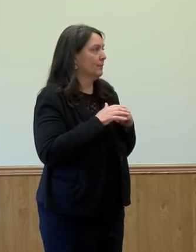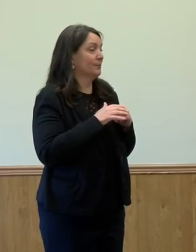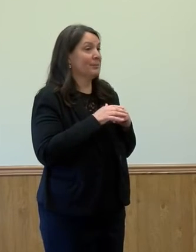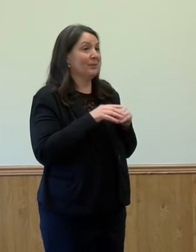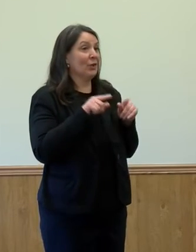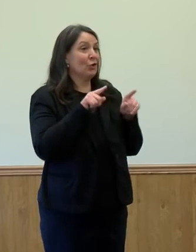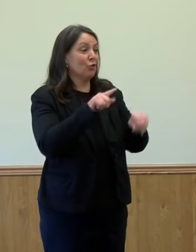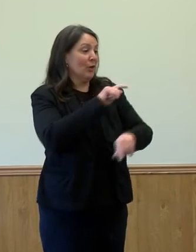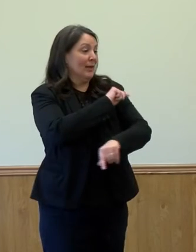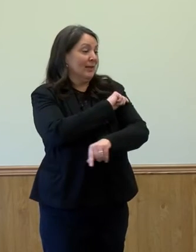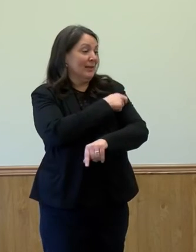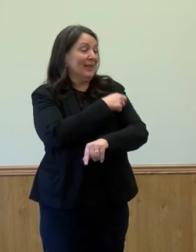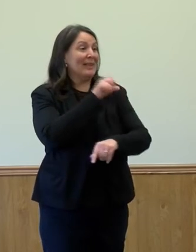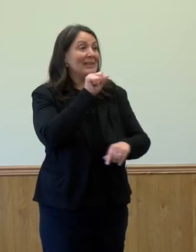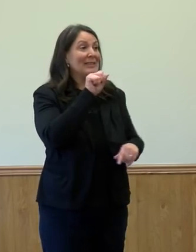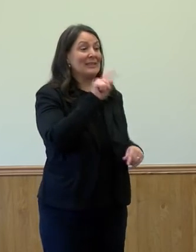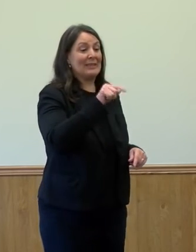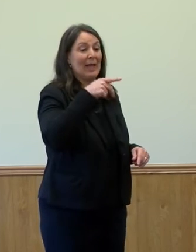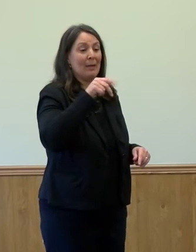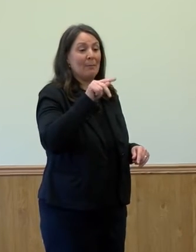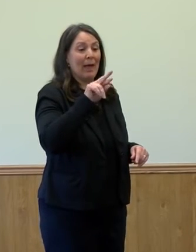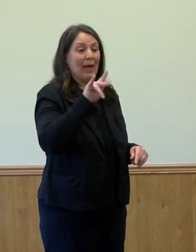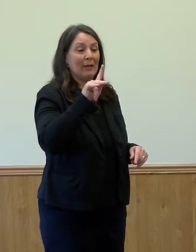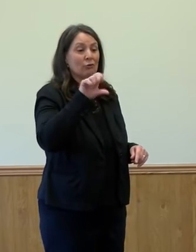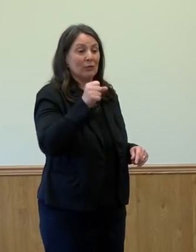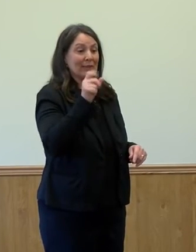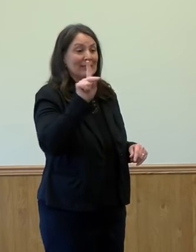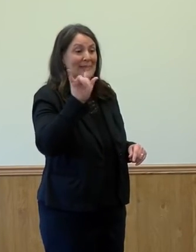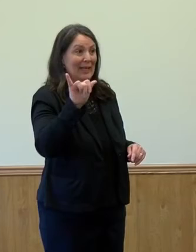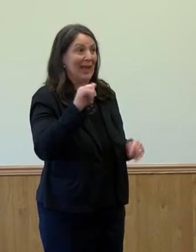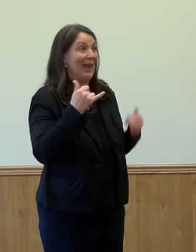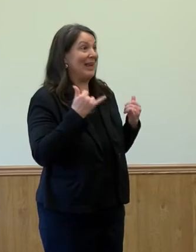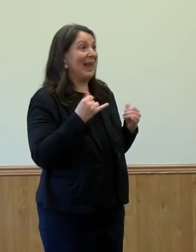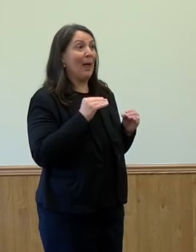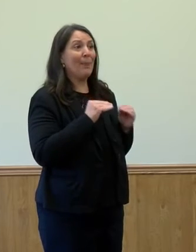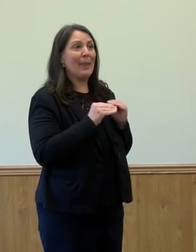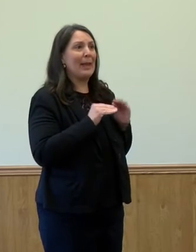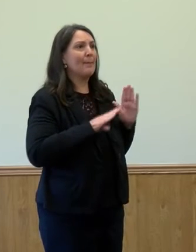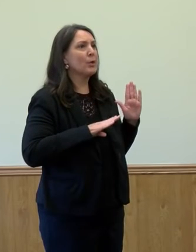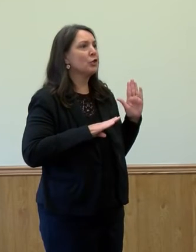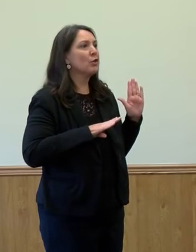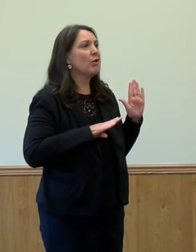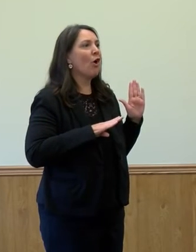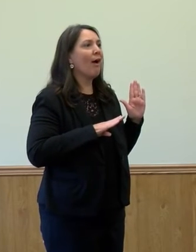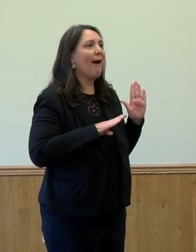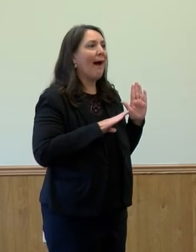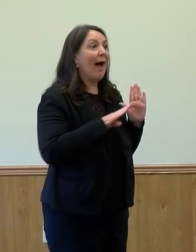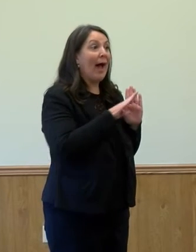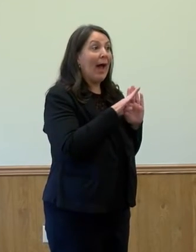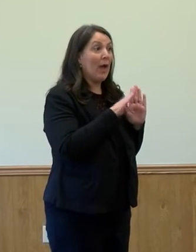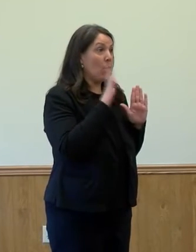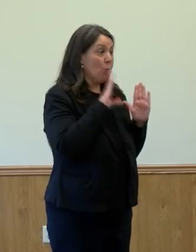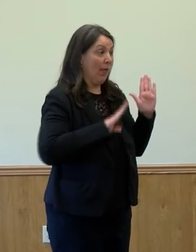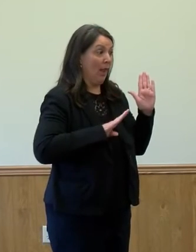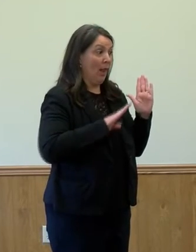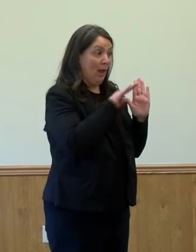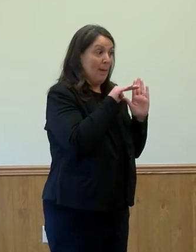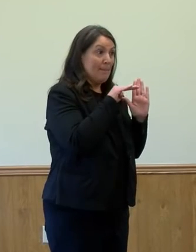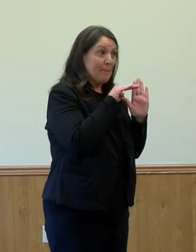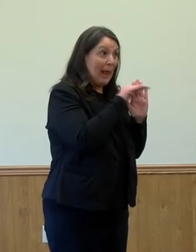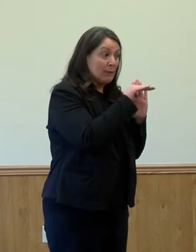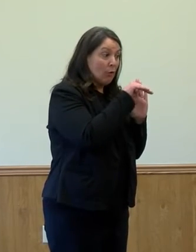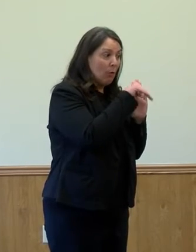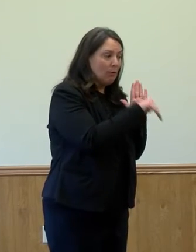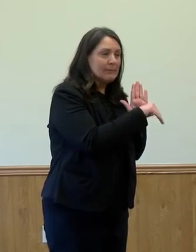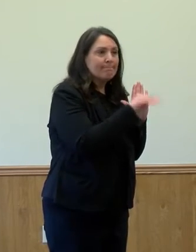Patrick's Day holiday. What's concerning is this is on the upward tick. We don't know if we're going to see a plateau and going back down, or because